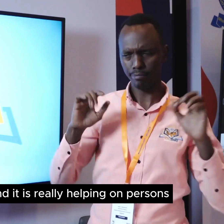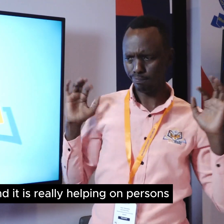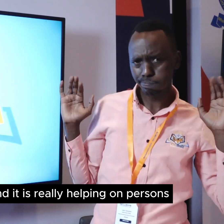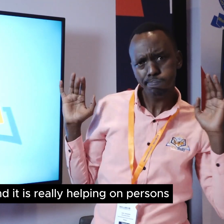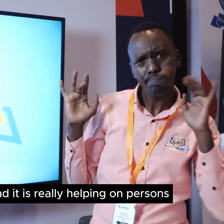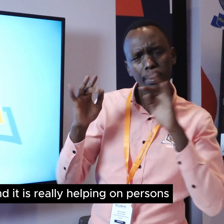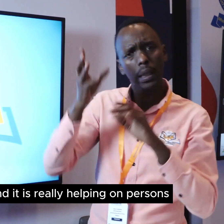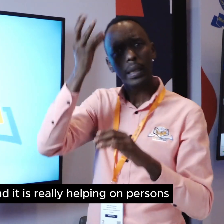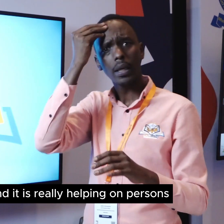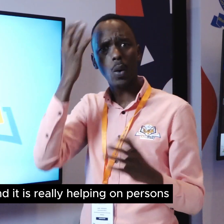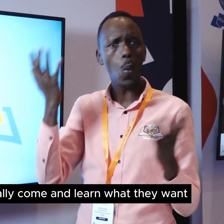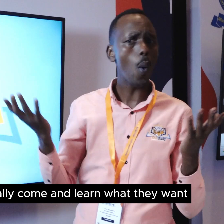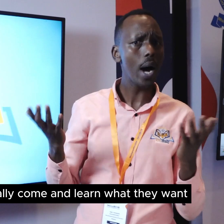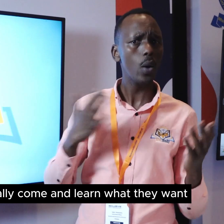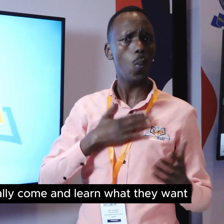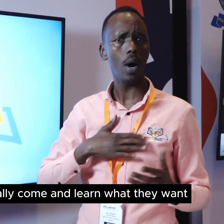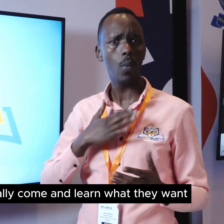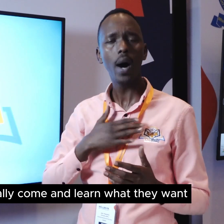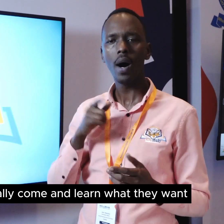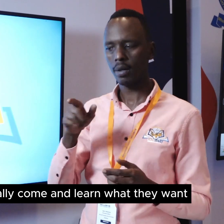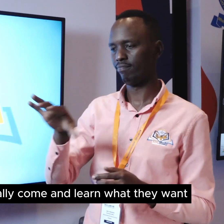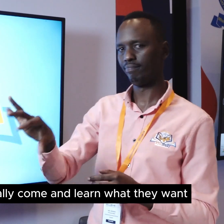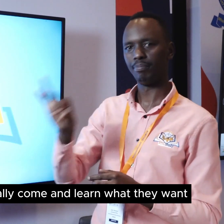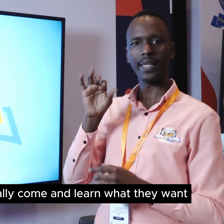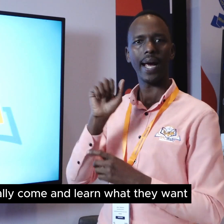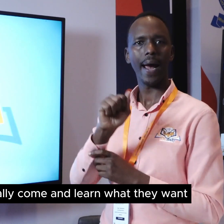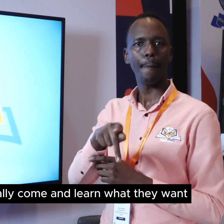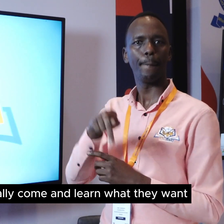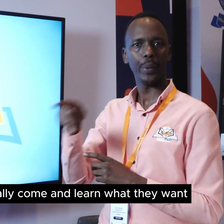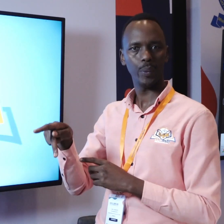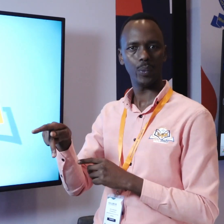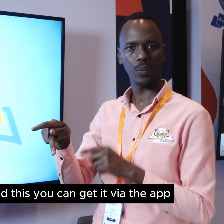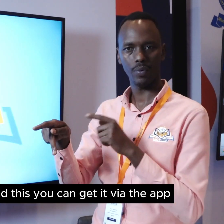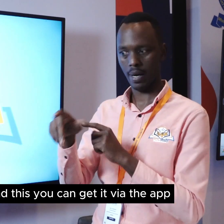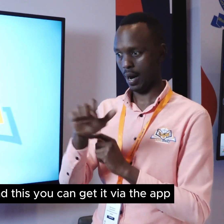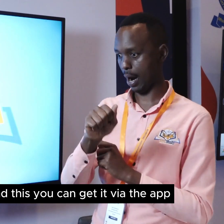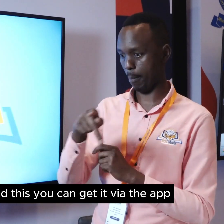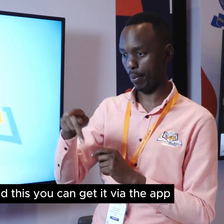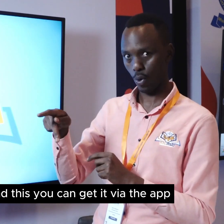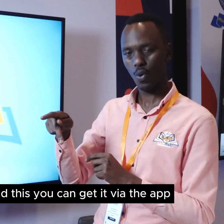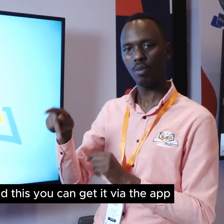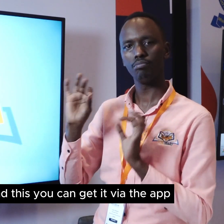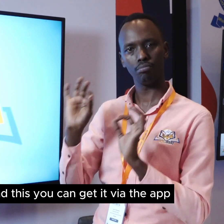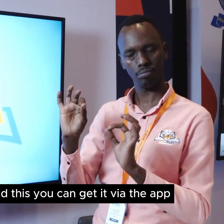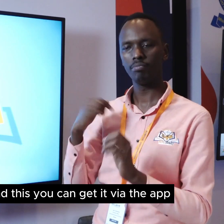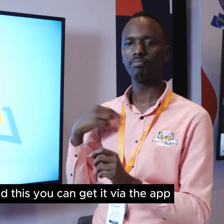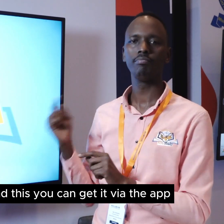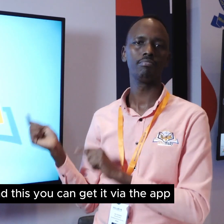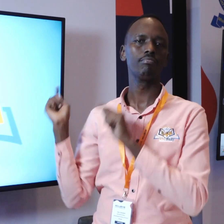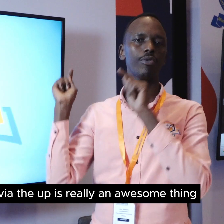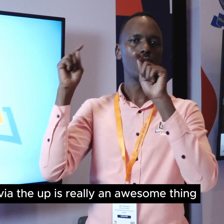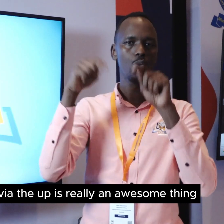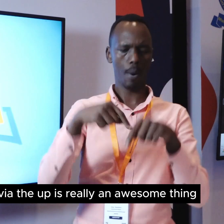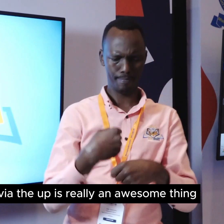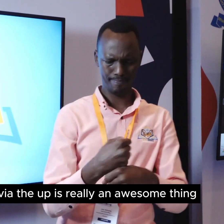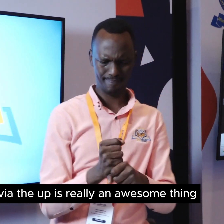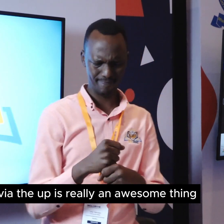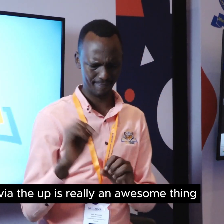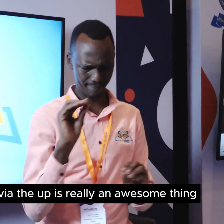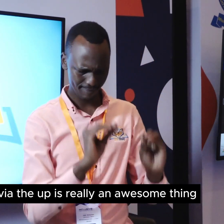on persons to really come and learn what they want, and this you can get it via the app. So the app